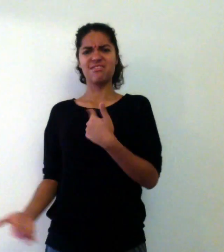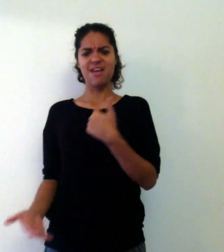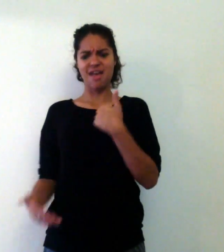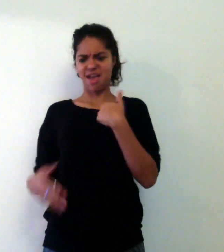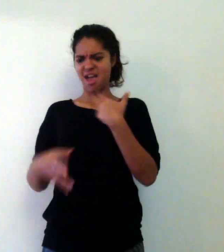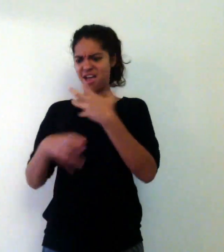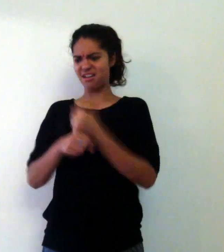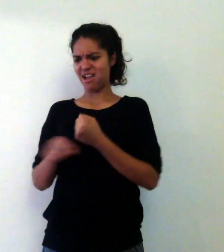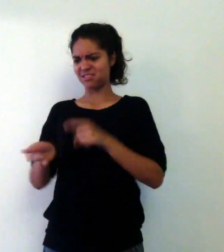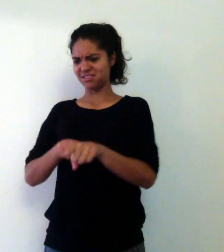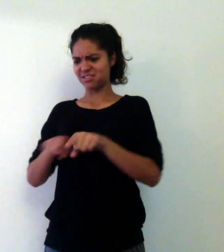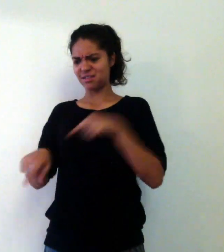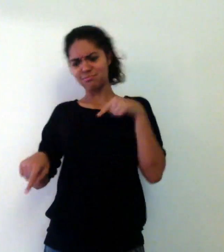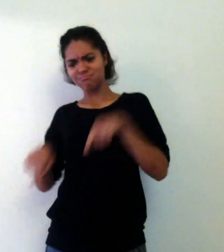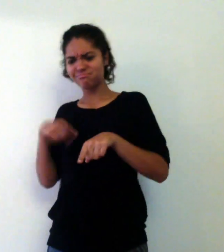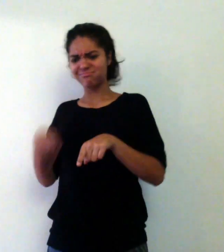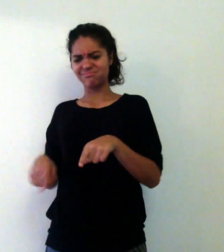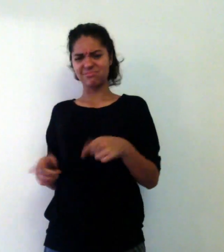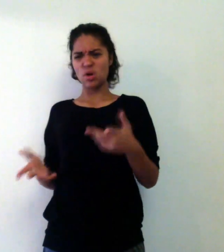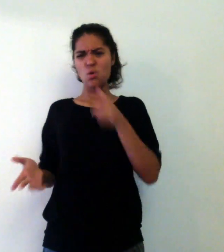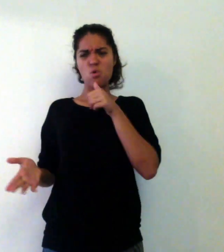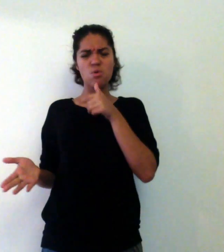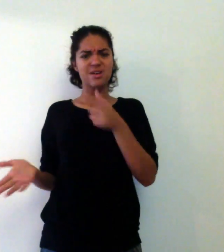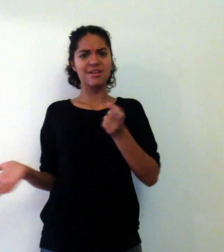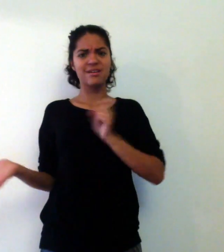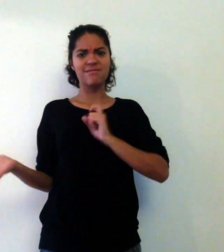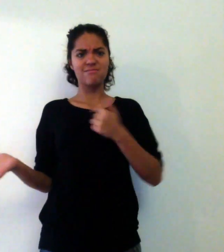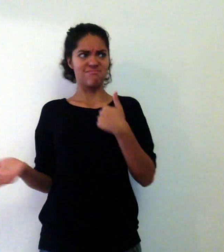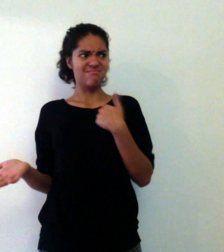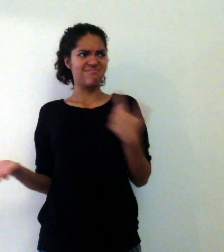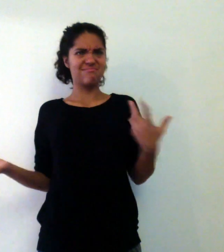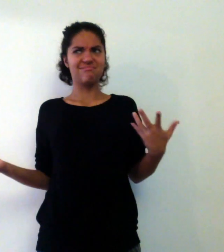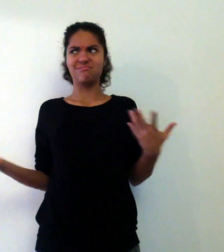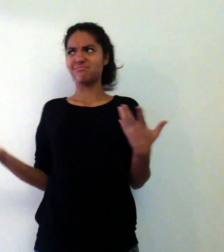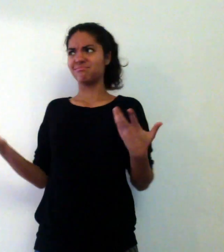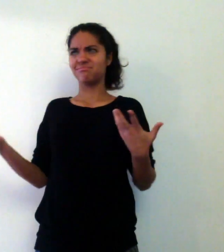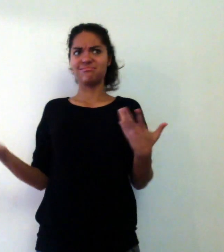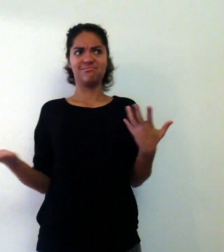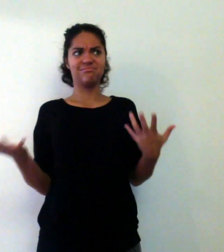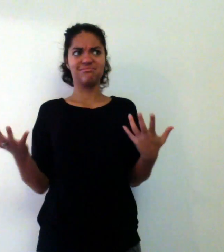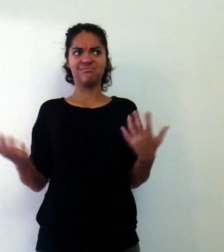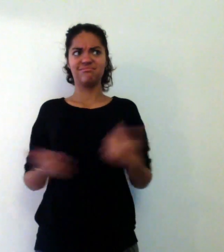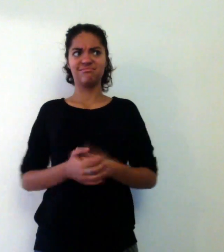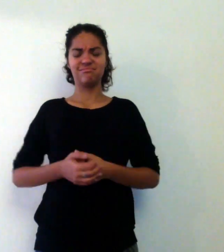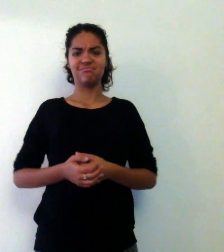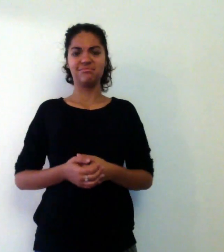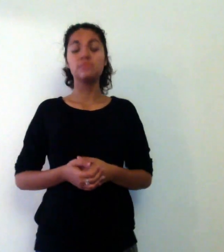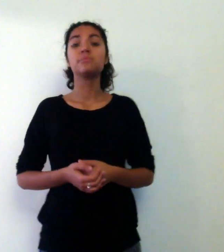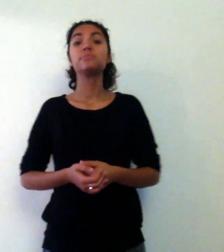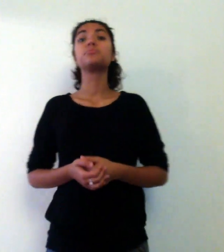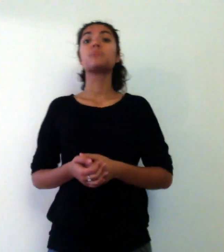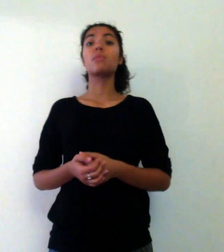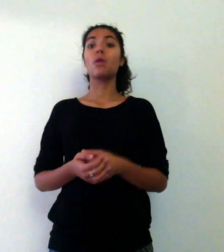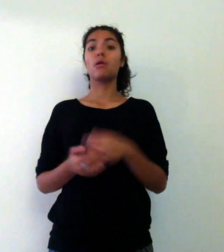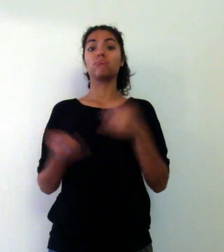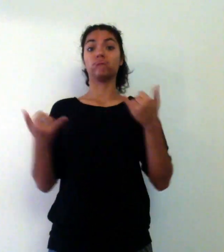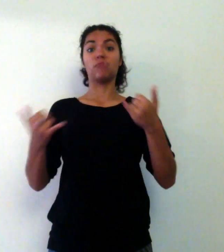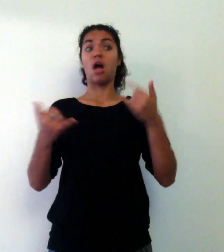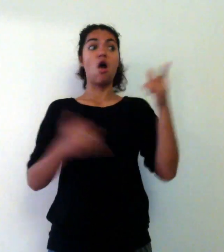Probably the greatest indictment against Western civilization today is that the one day of